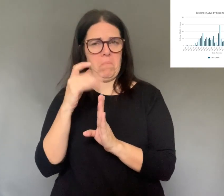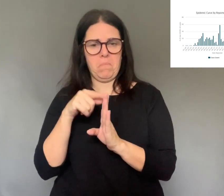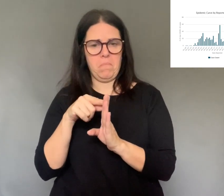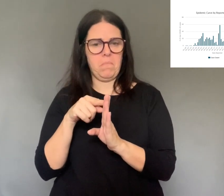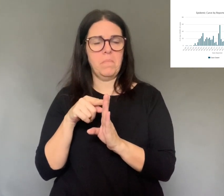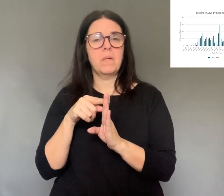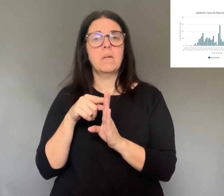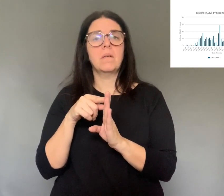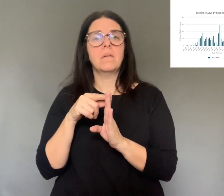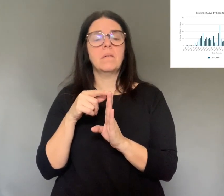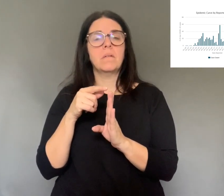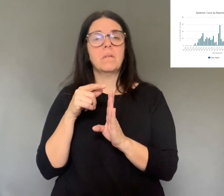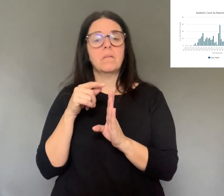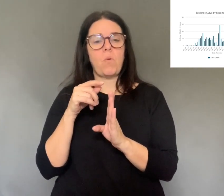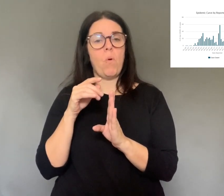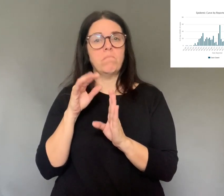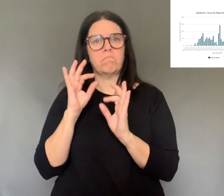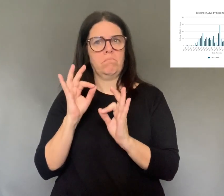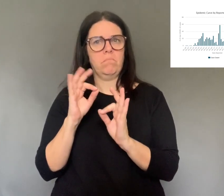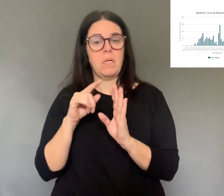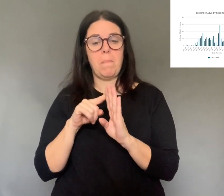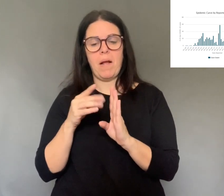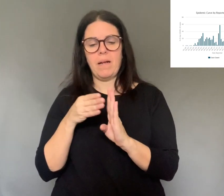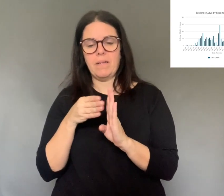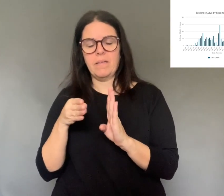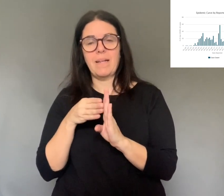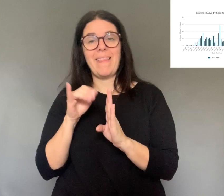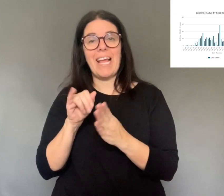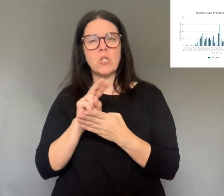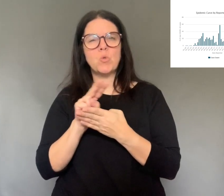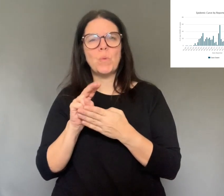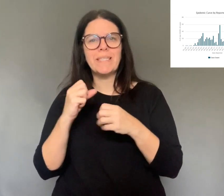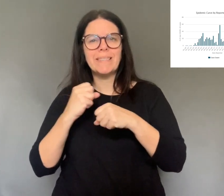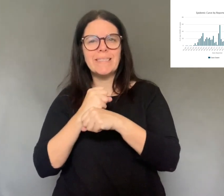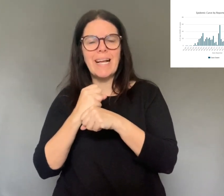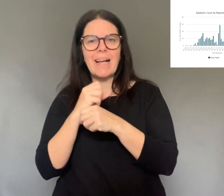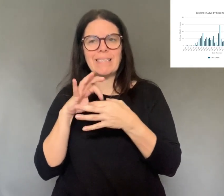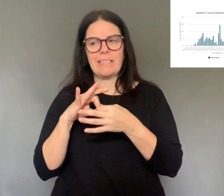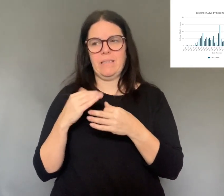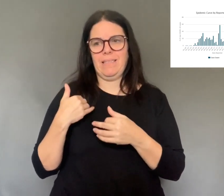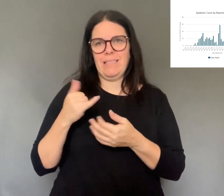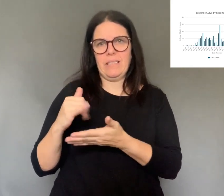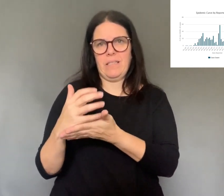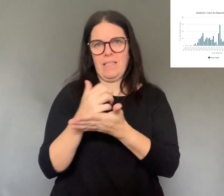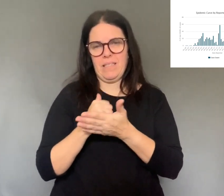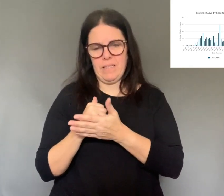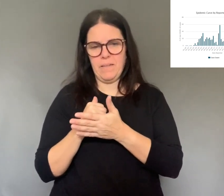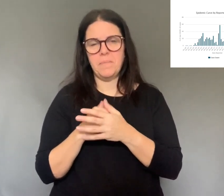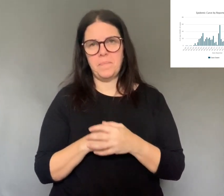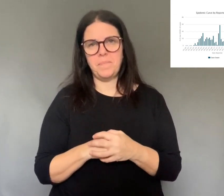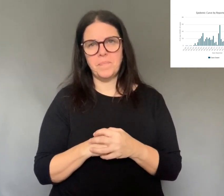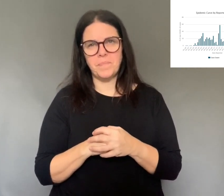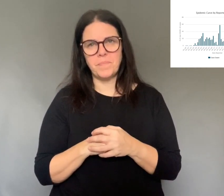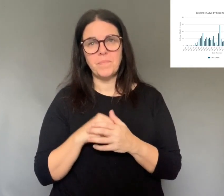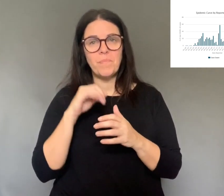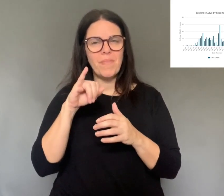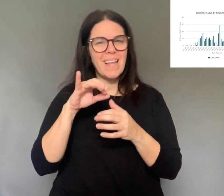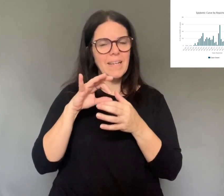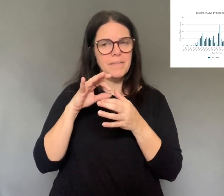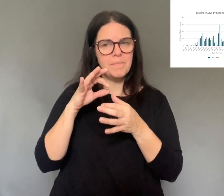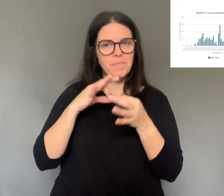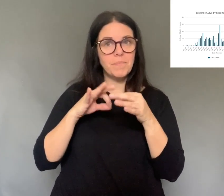happening before that 2 weeks, we can say with confidence that that's an accurate picture of what's happening and all the decisions that people are